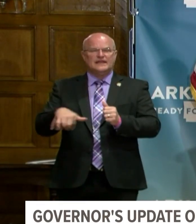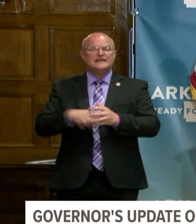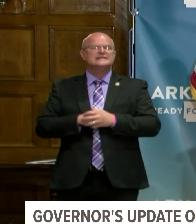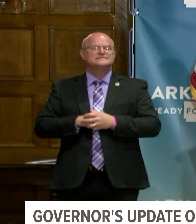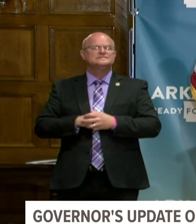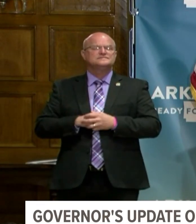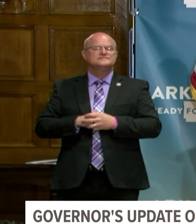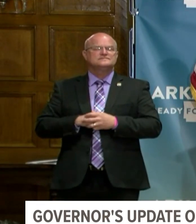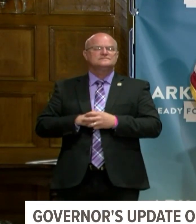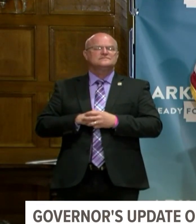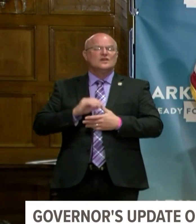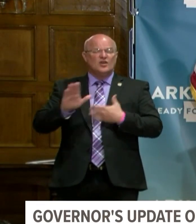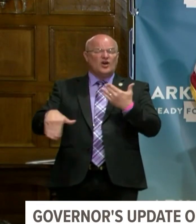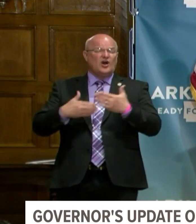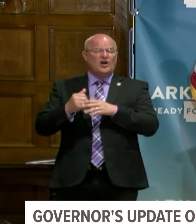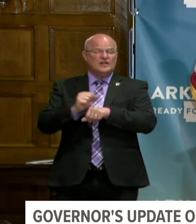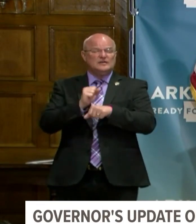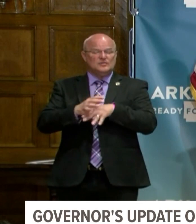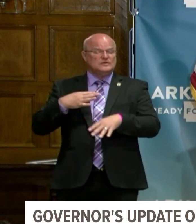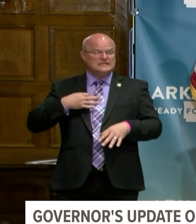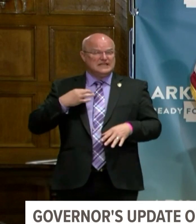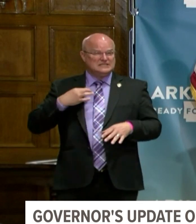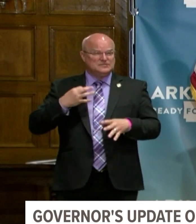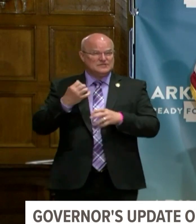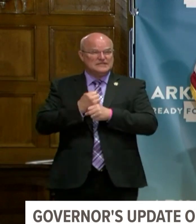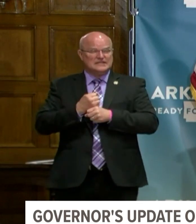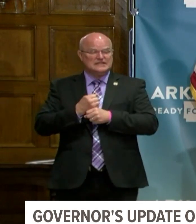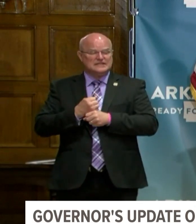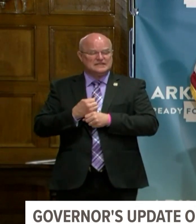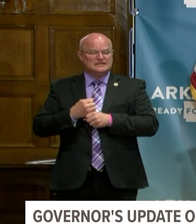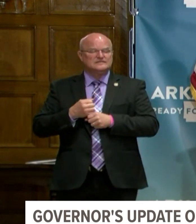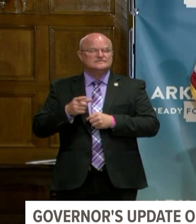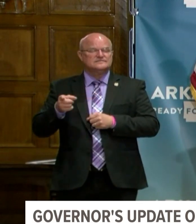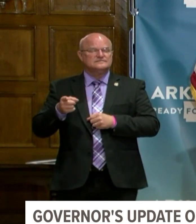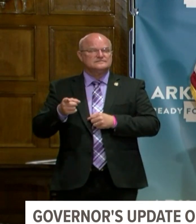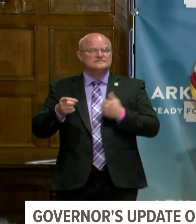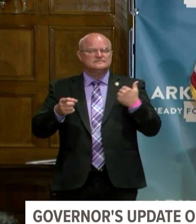furloughed employees eligible to get those payments? I'm sorry, what?